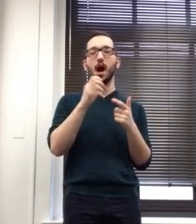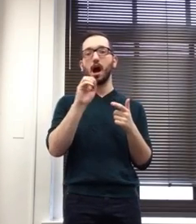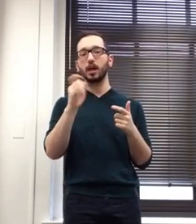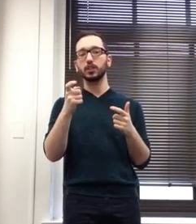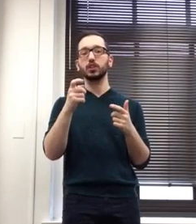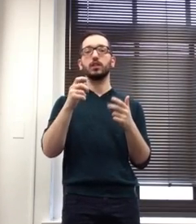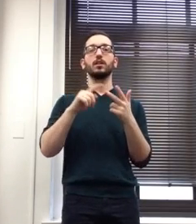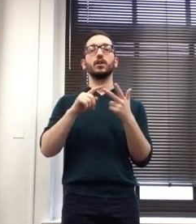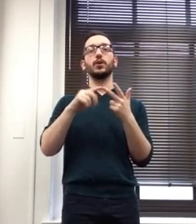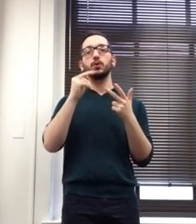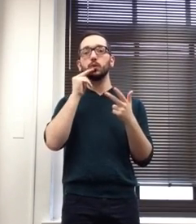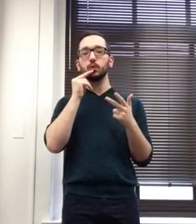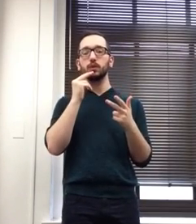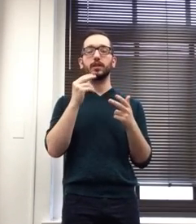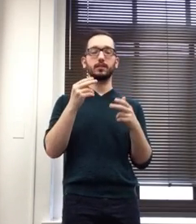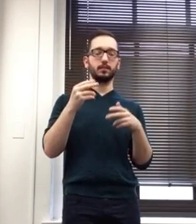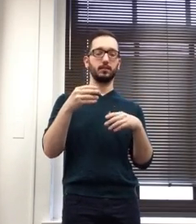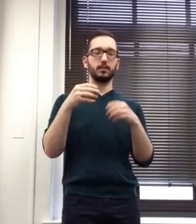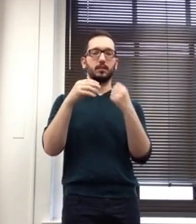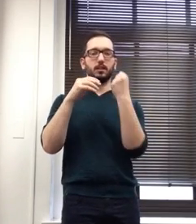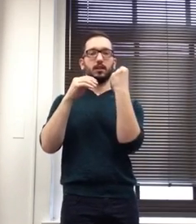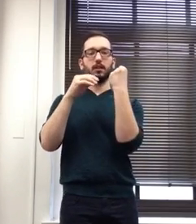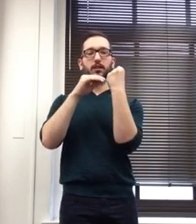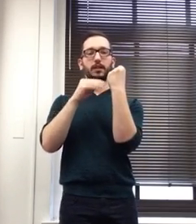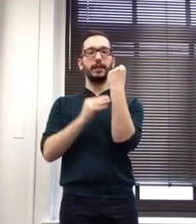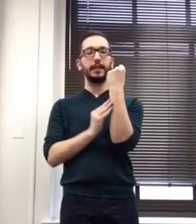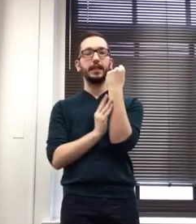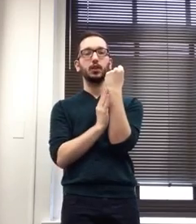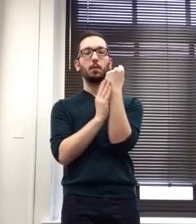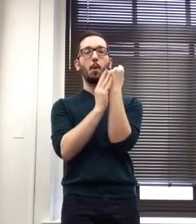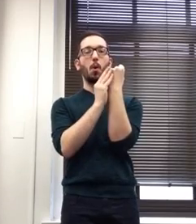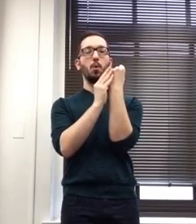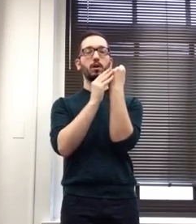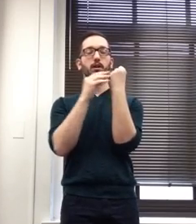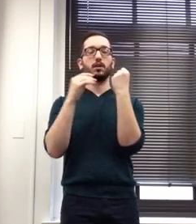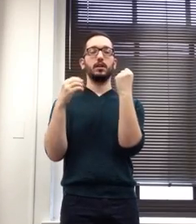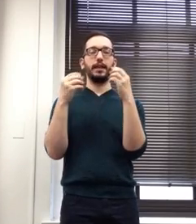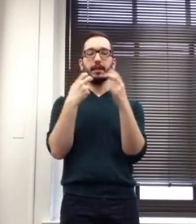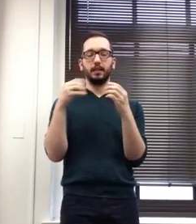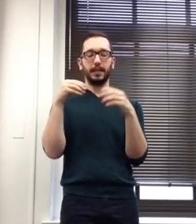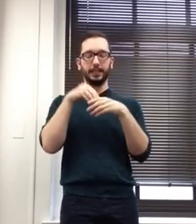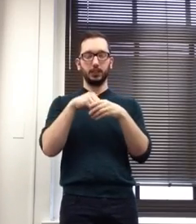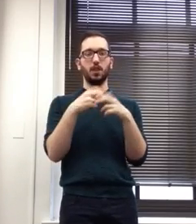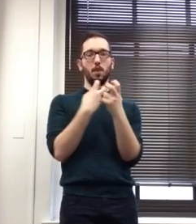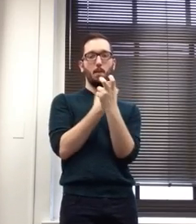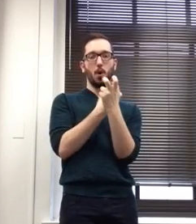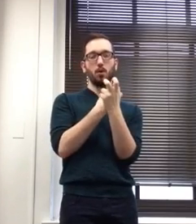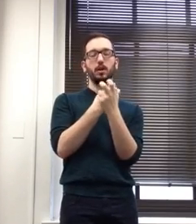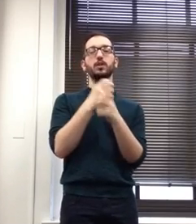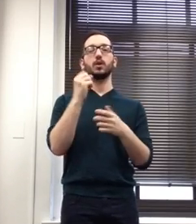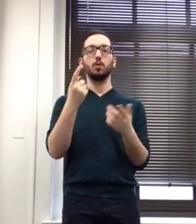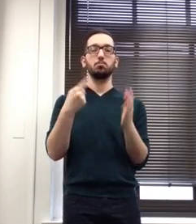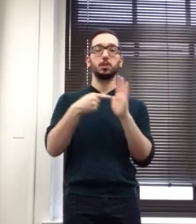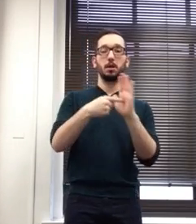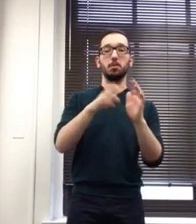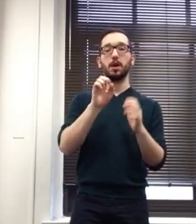to the bone by traveling underneath itself. It allows it to get to the bone. Let's just say, let's say that Eric goes out for track. Let's say Eric goes out for